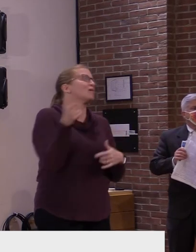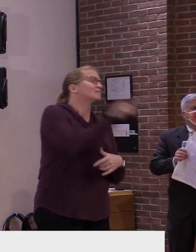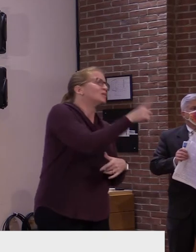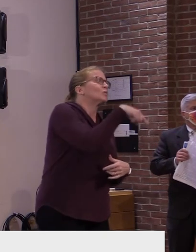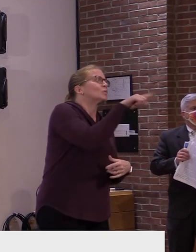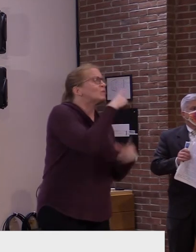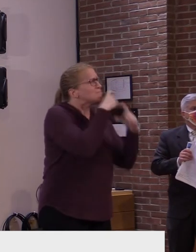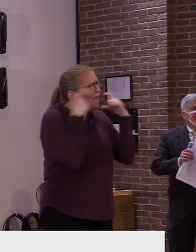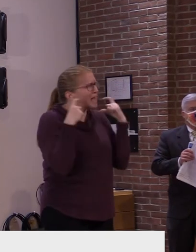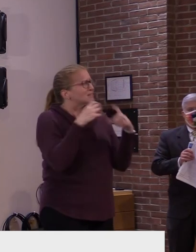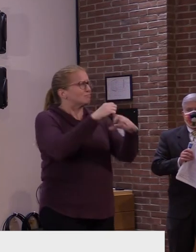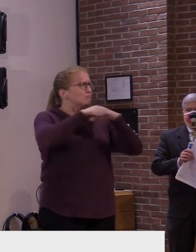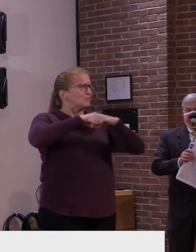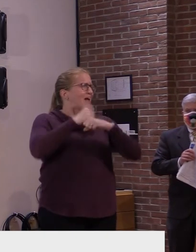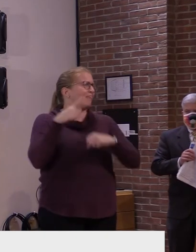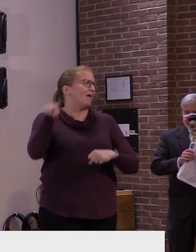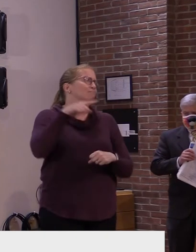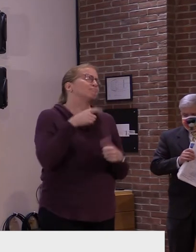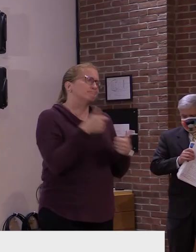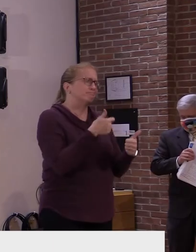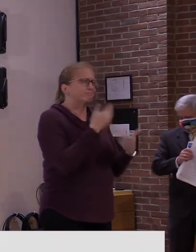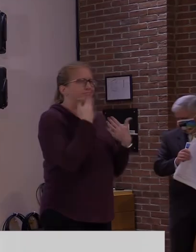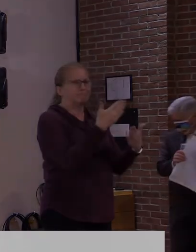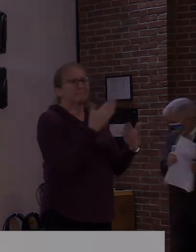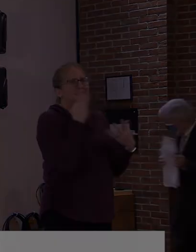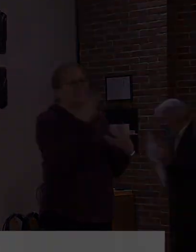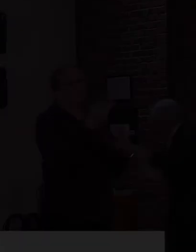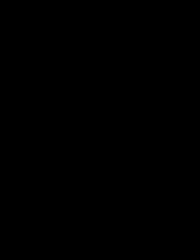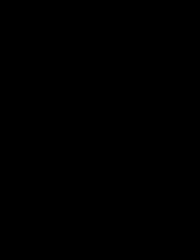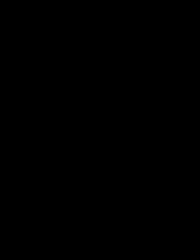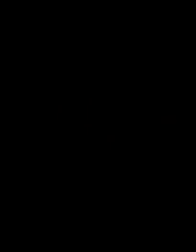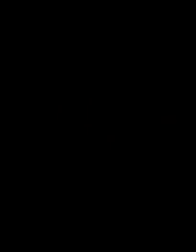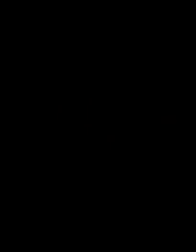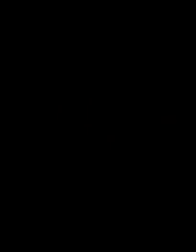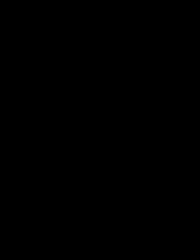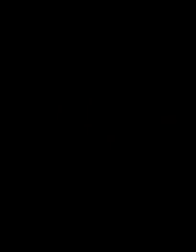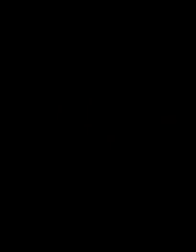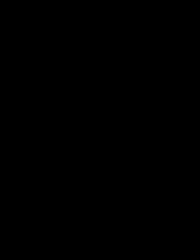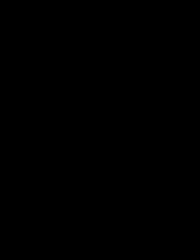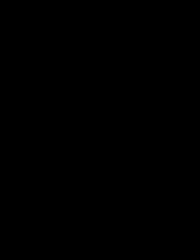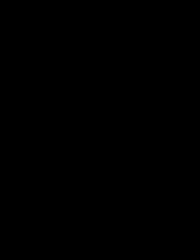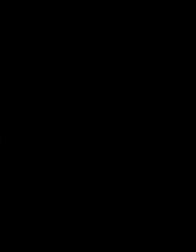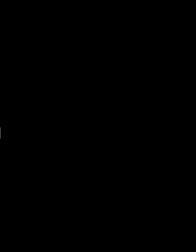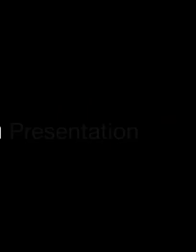day so thank you very much we'll see you on friday